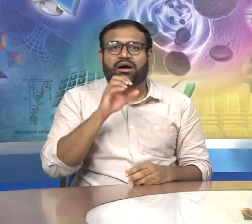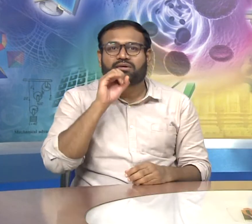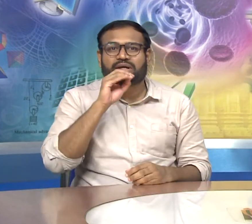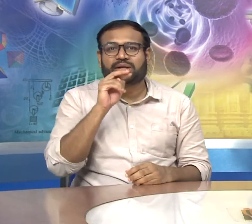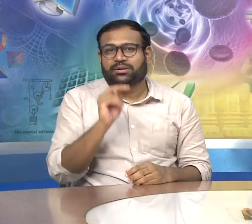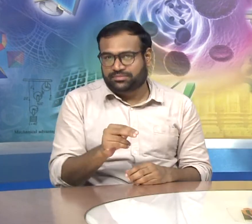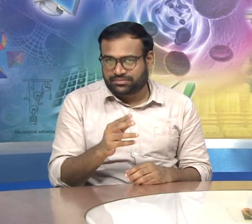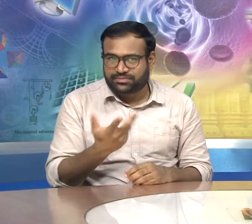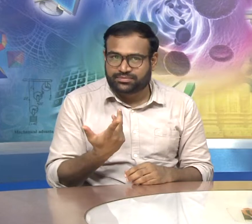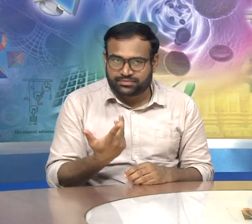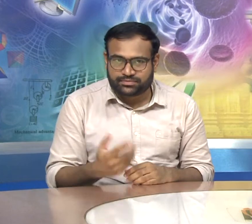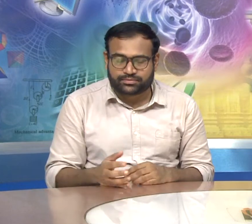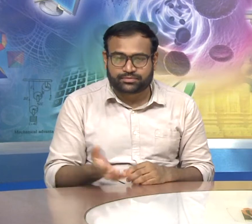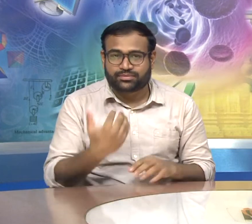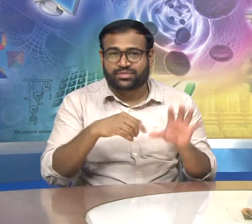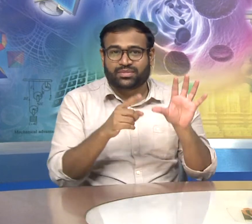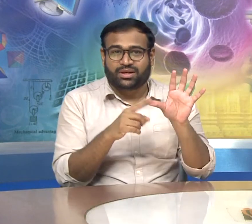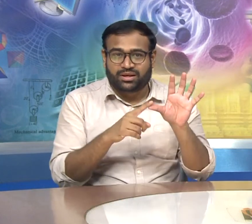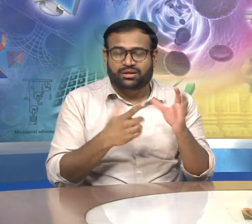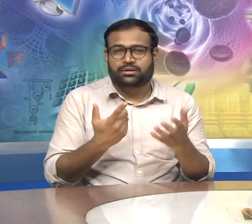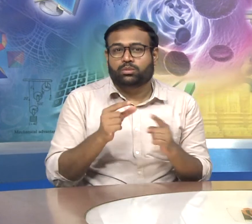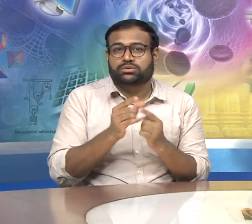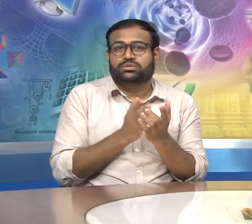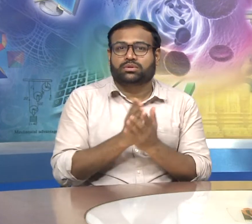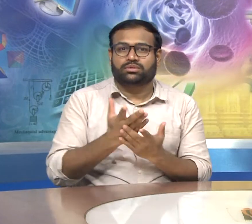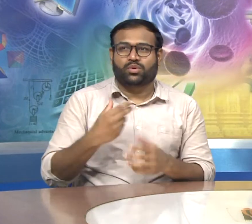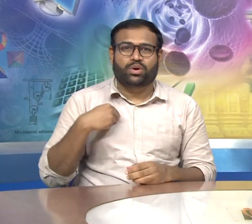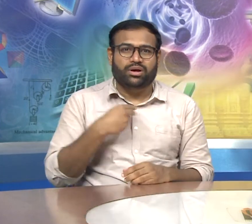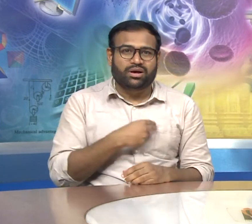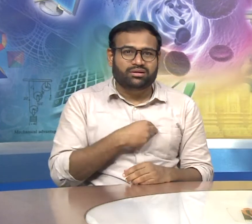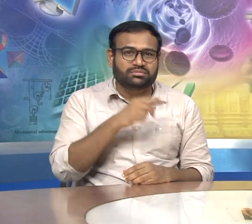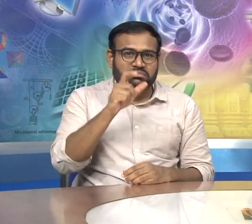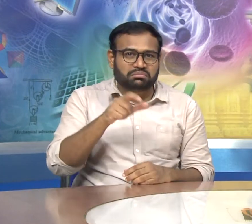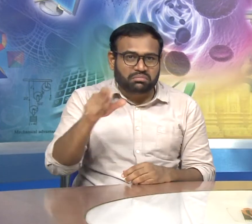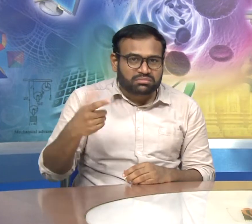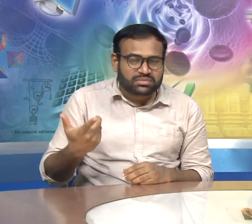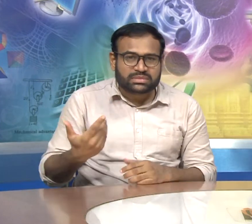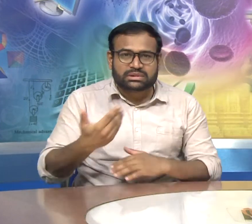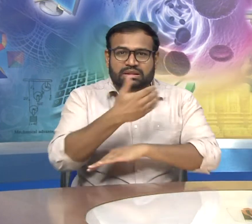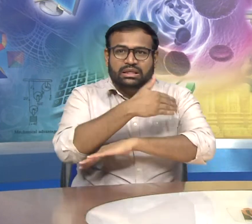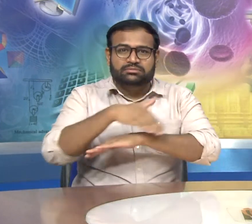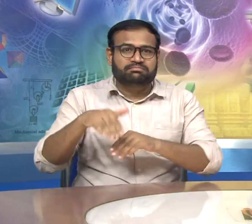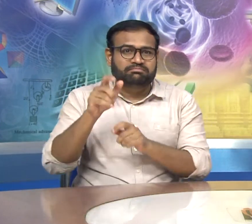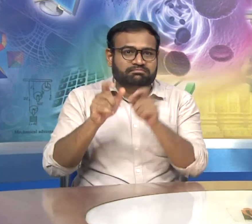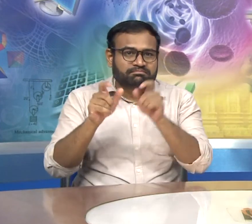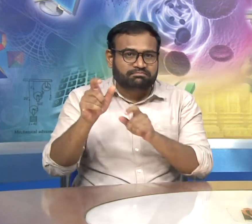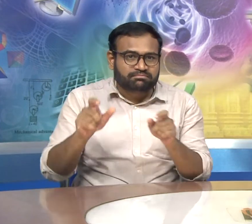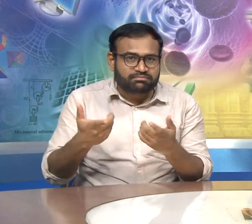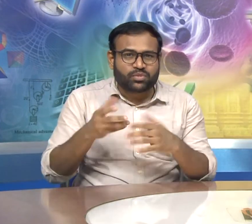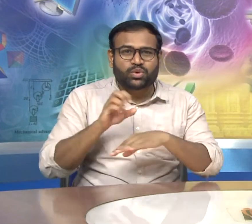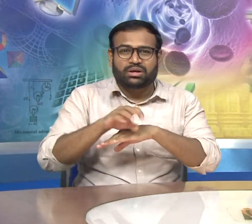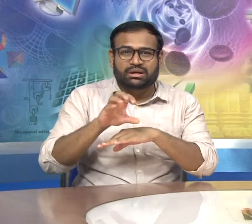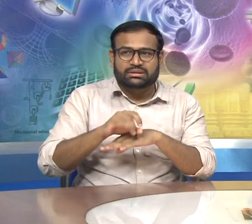Next point, fifth point, professionals like Doctors,